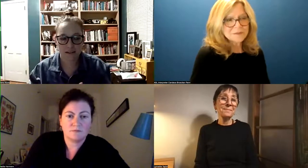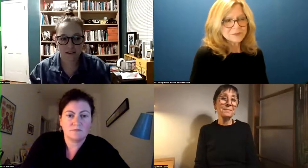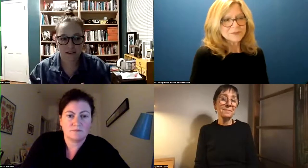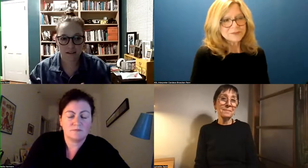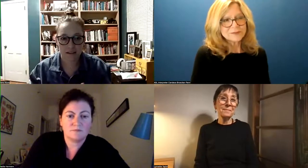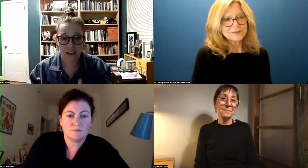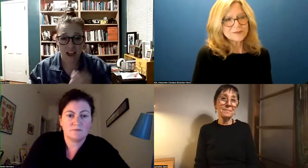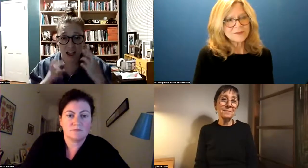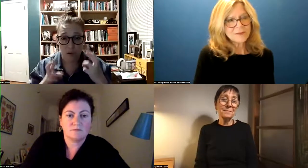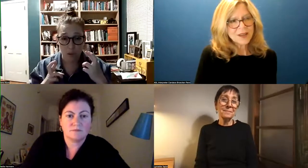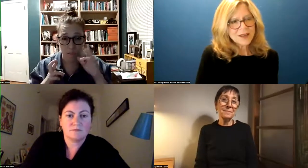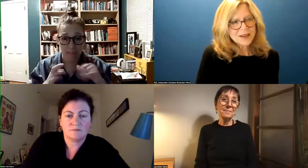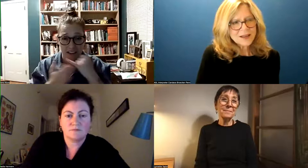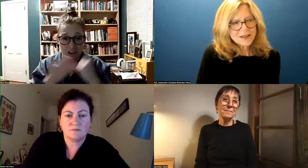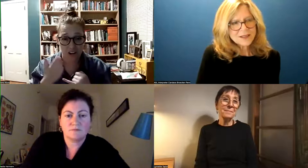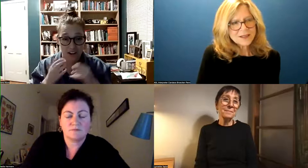me.